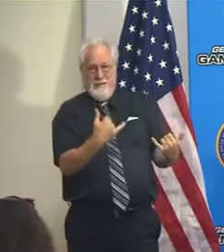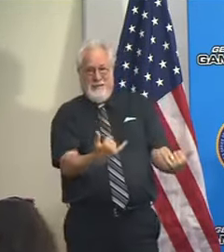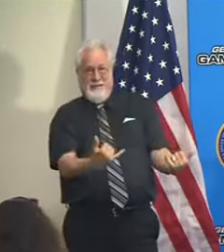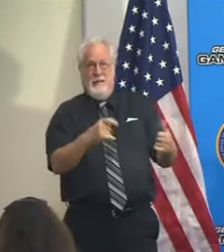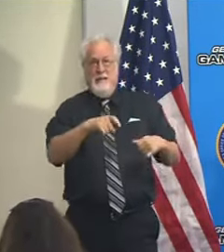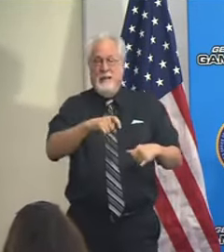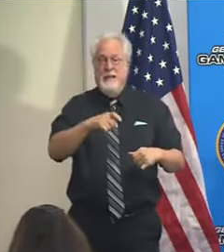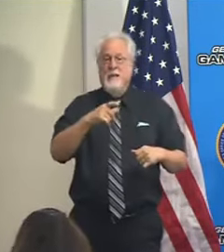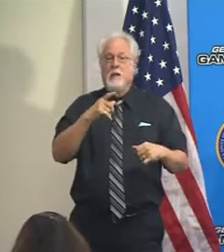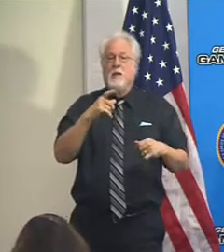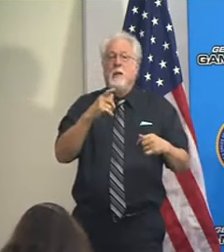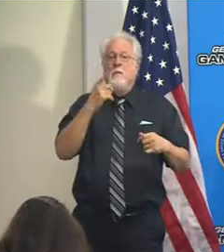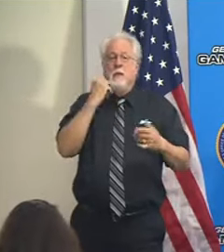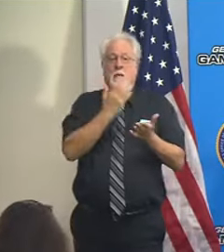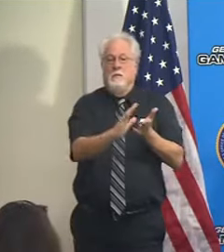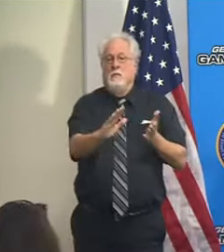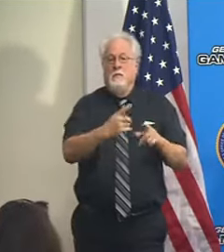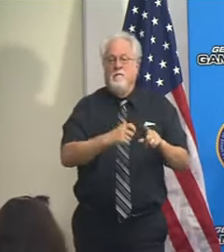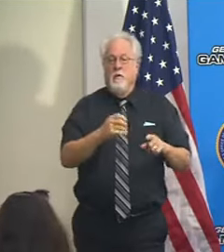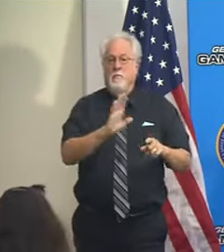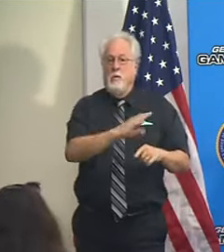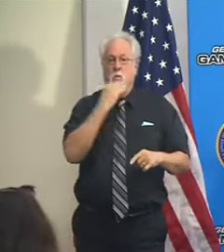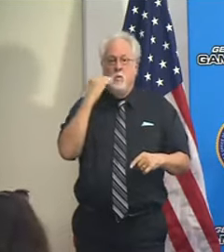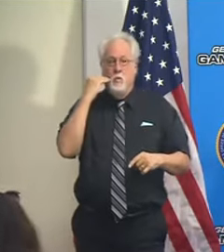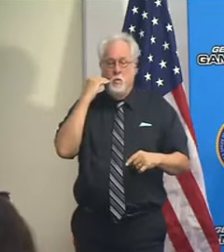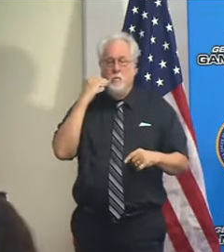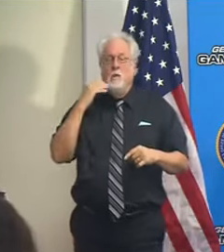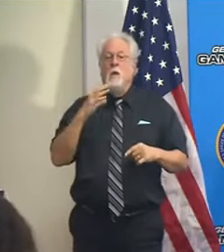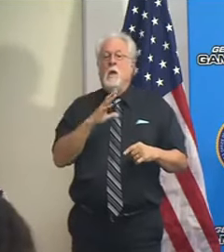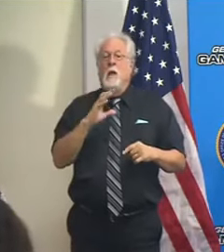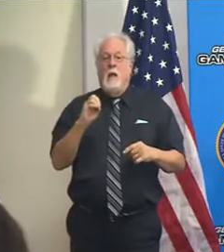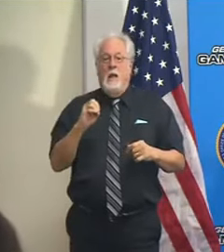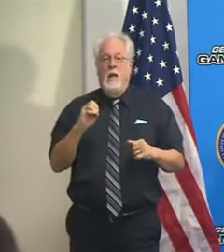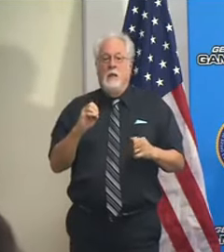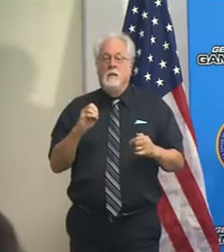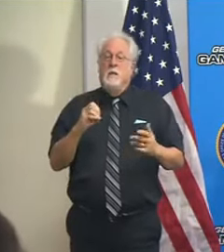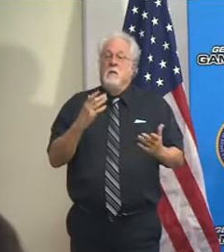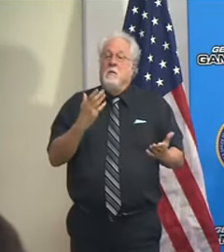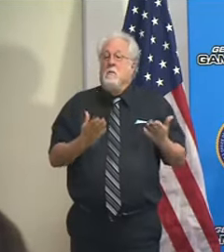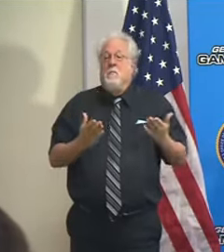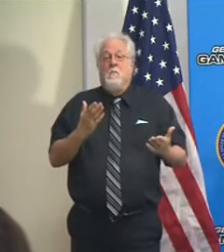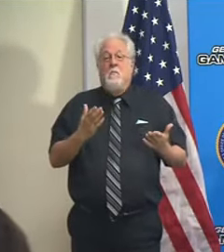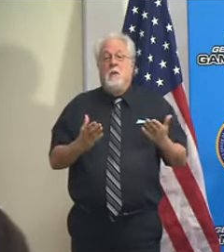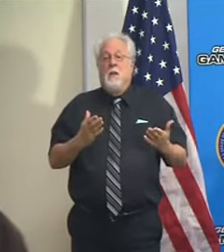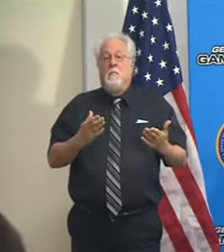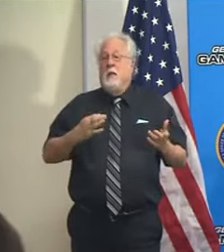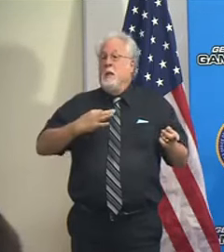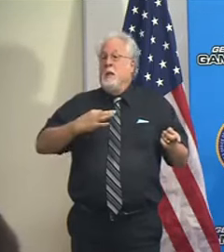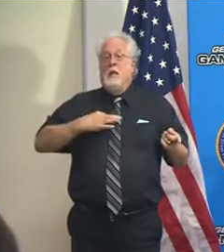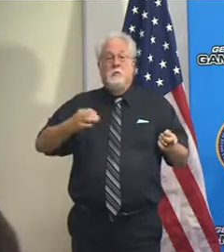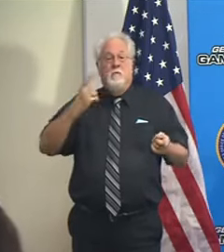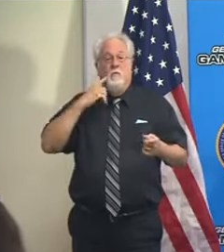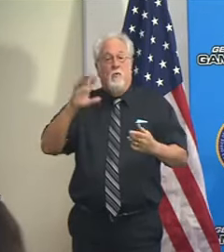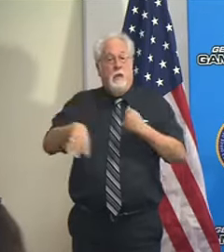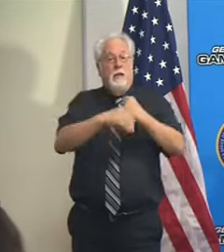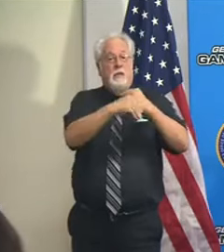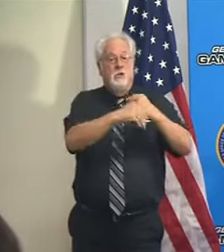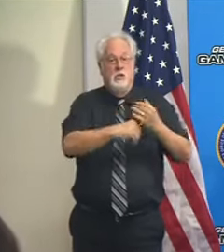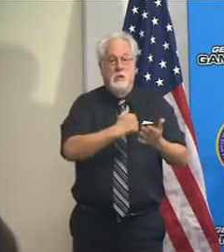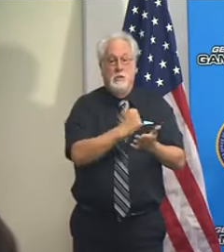needs because they are displaced from their primary dwelling. And again, they may be eligible for additional assistance